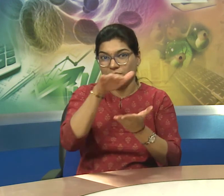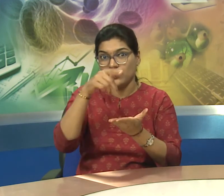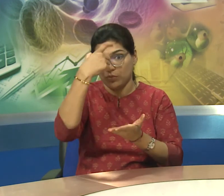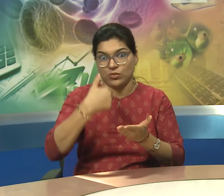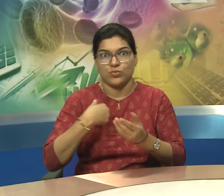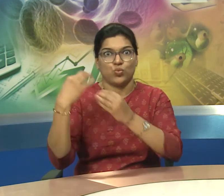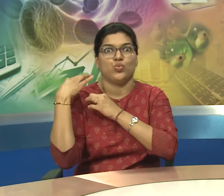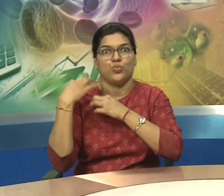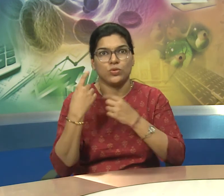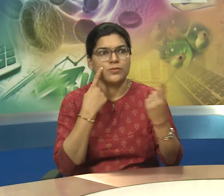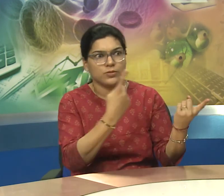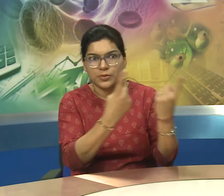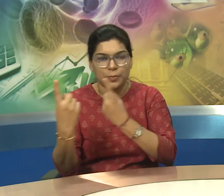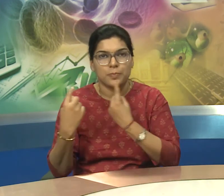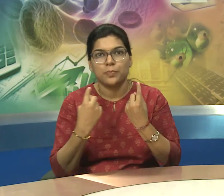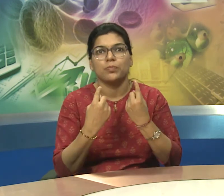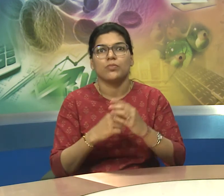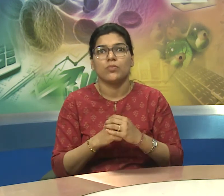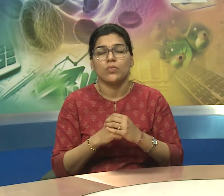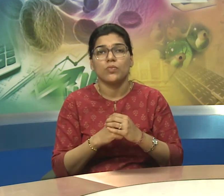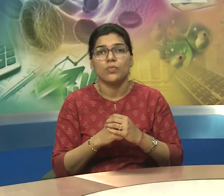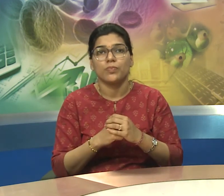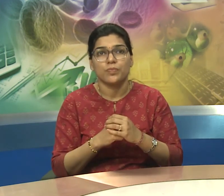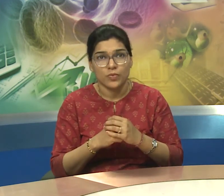classifies the goods